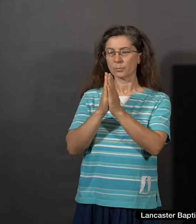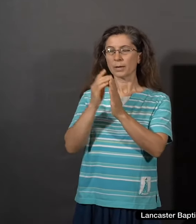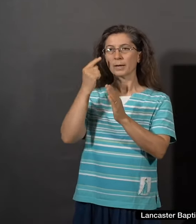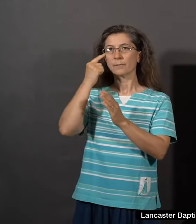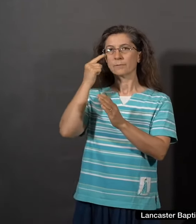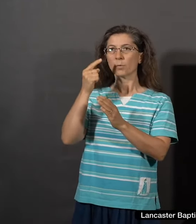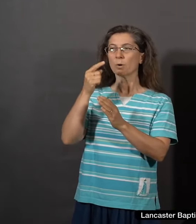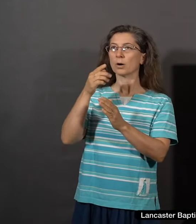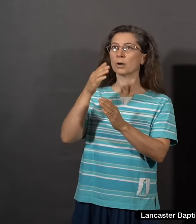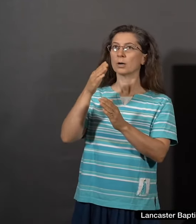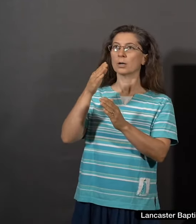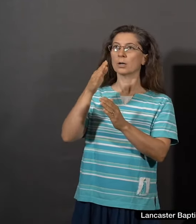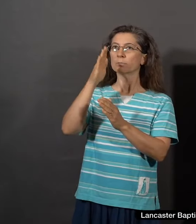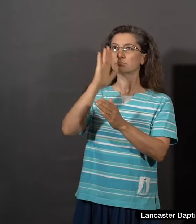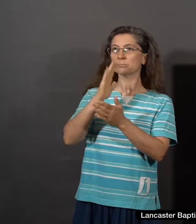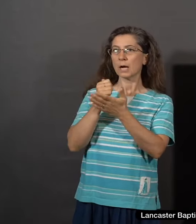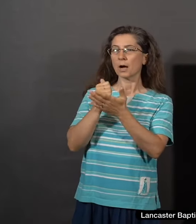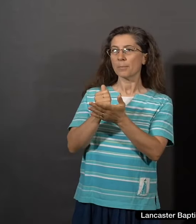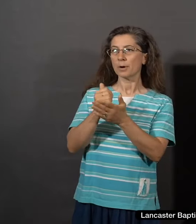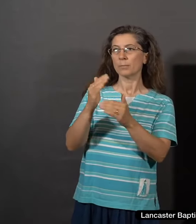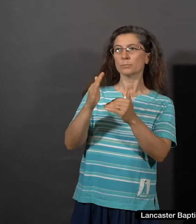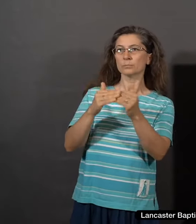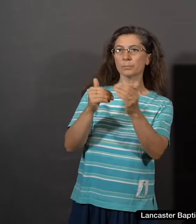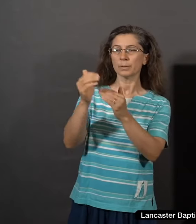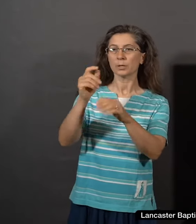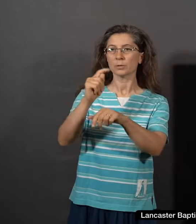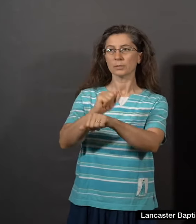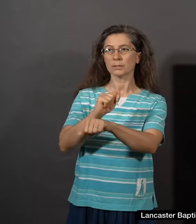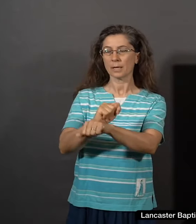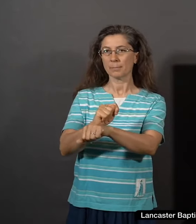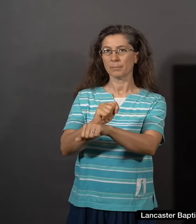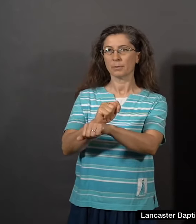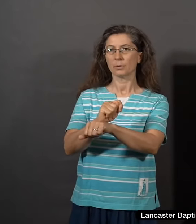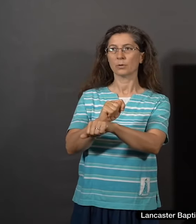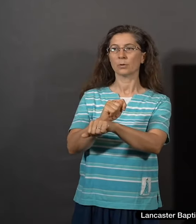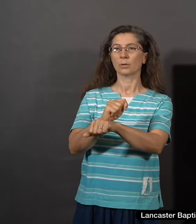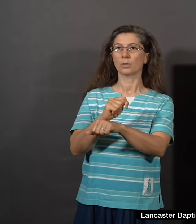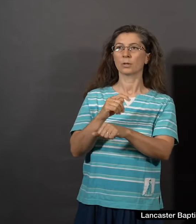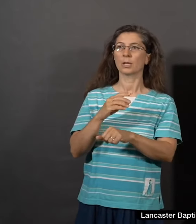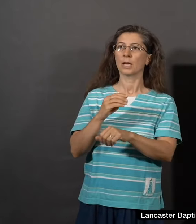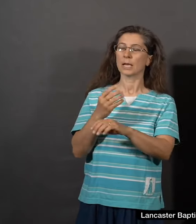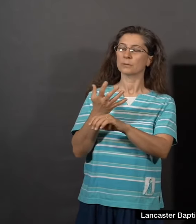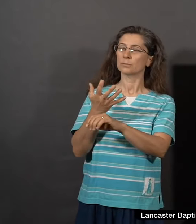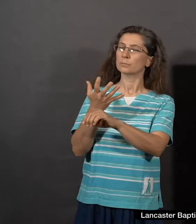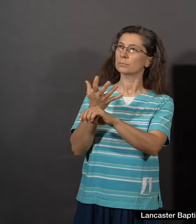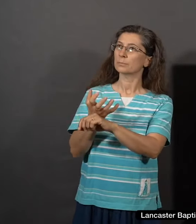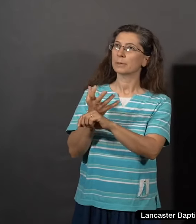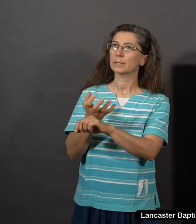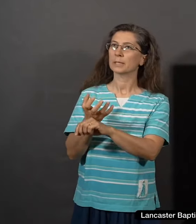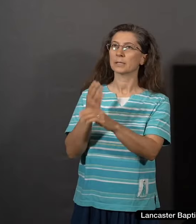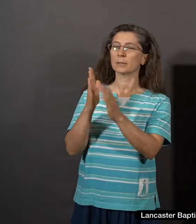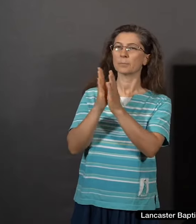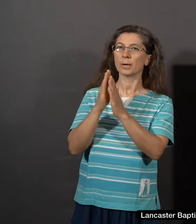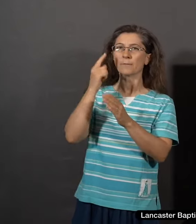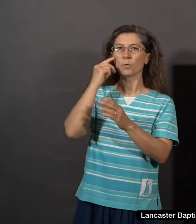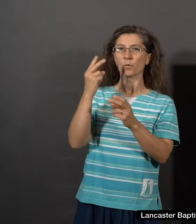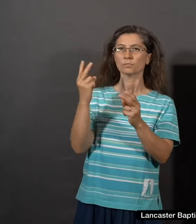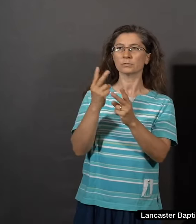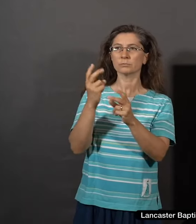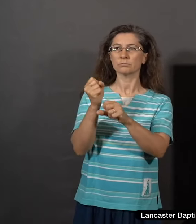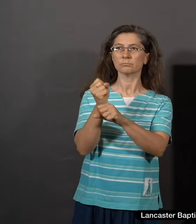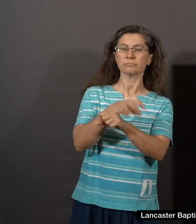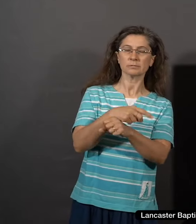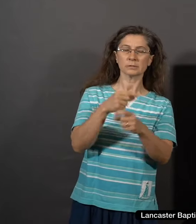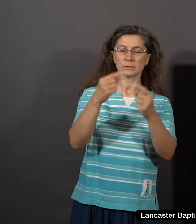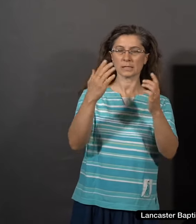god would be pleased with his entreaty because he was fasting and he was praying for victory over their enemies and you'll find